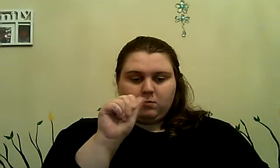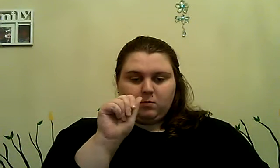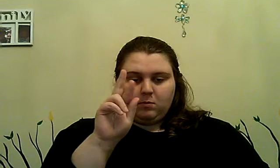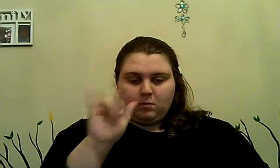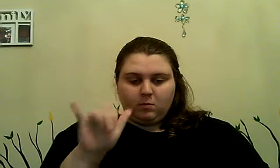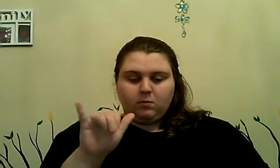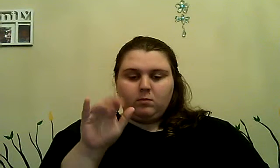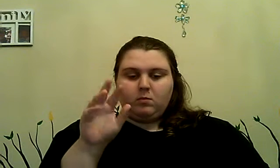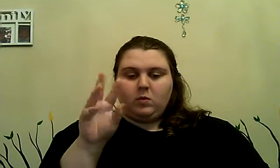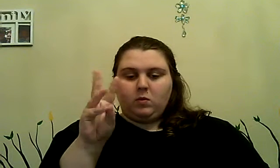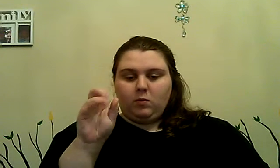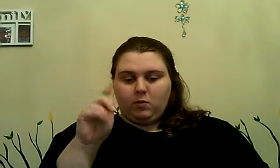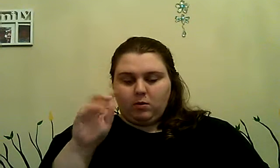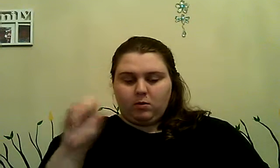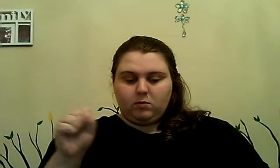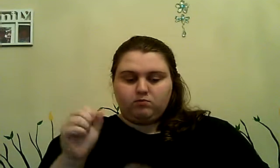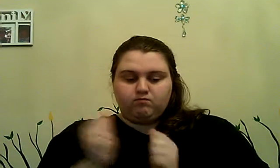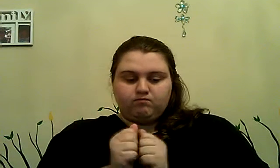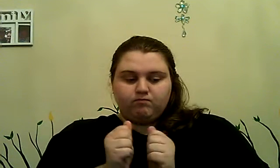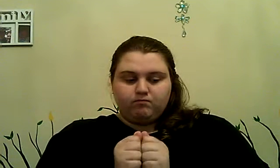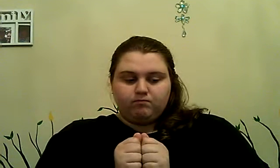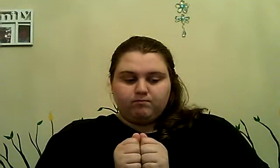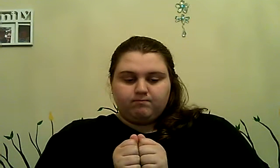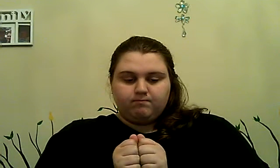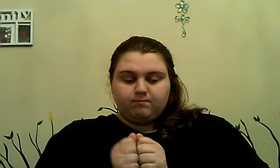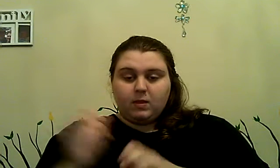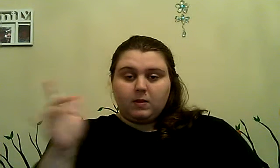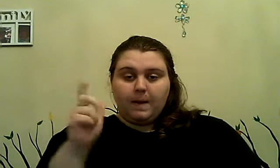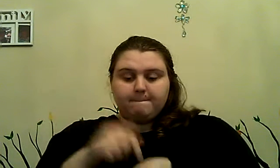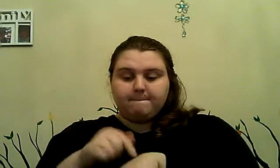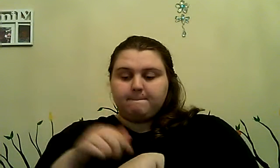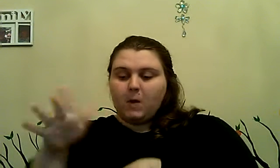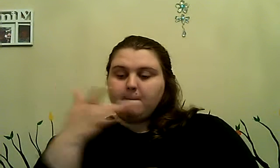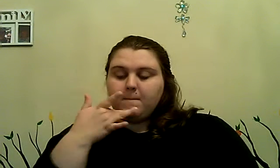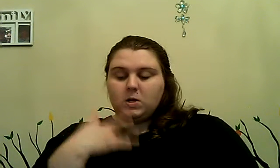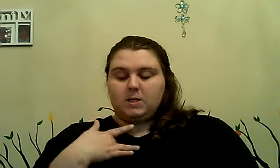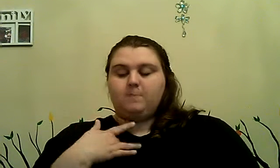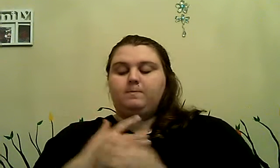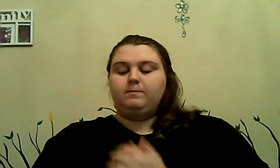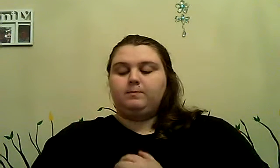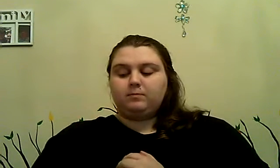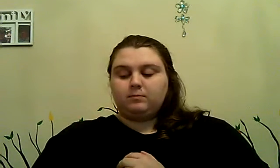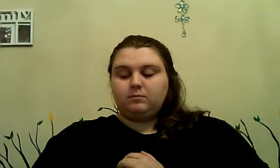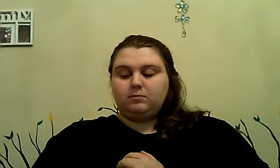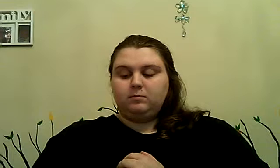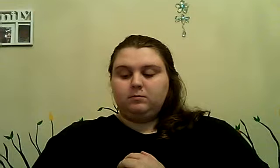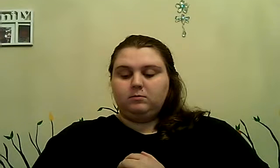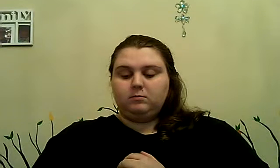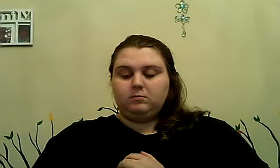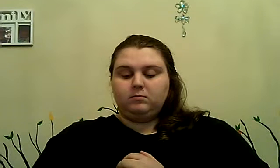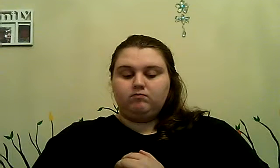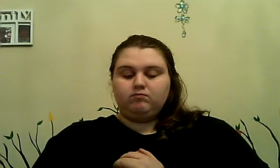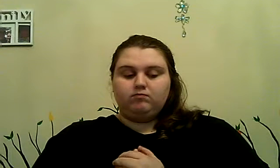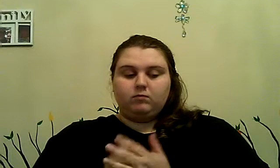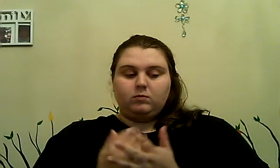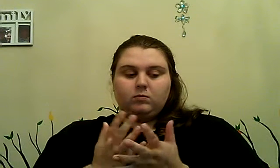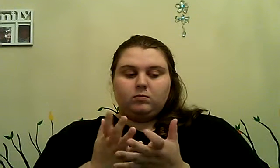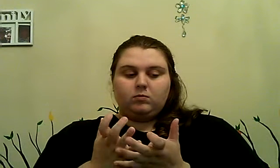8th. And I had, as so many times, decided to ford a long portage by